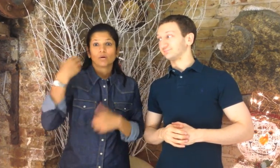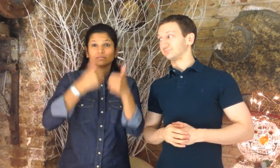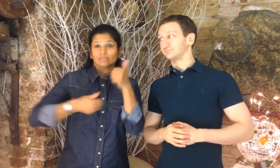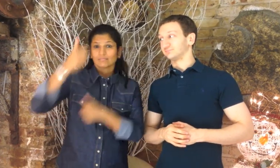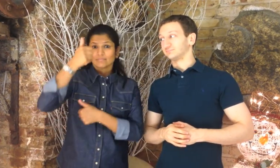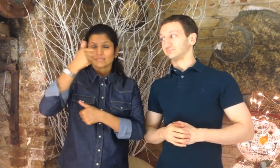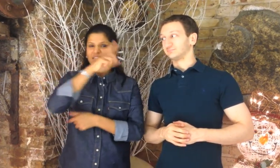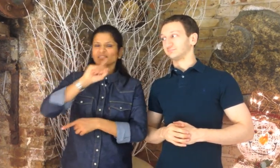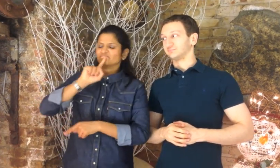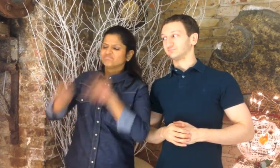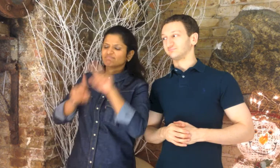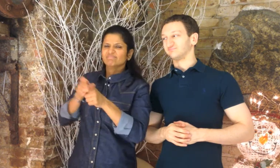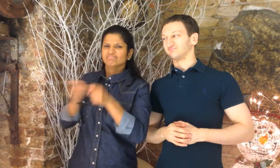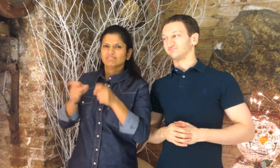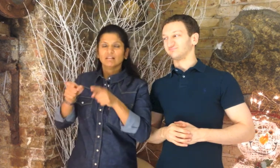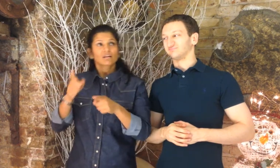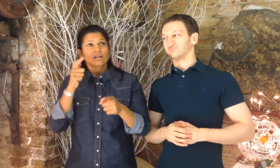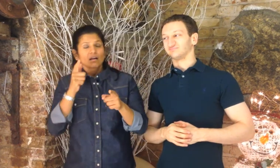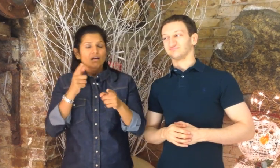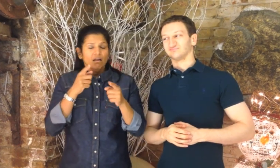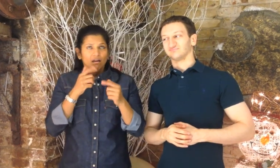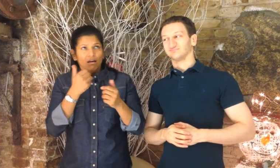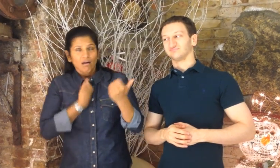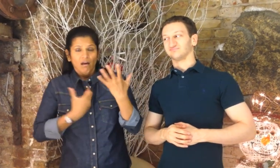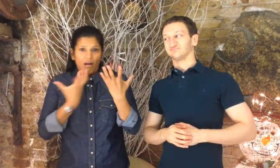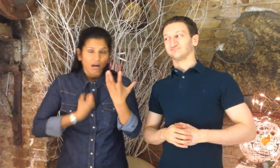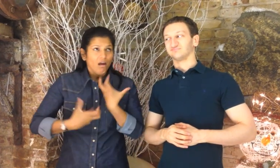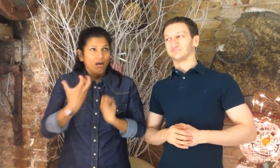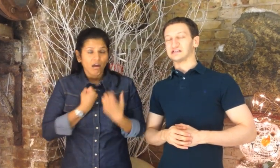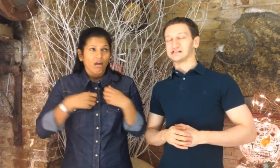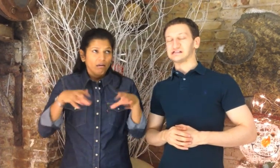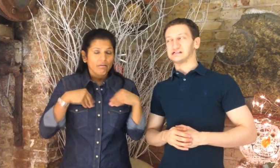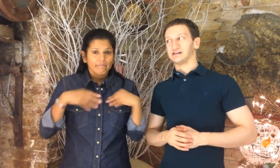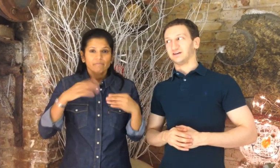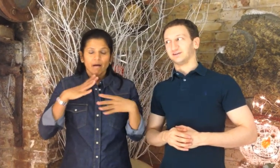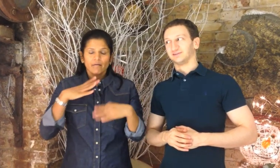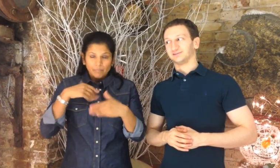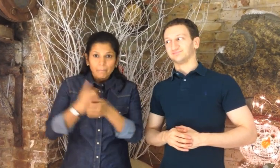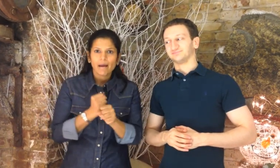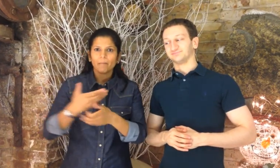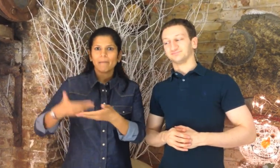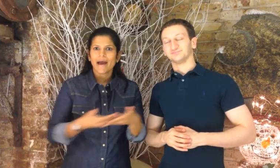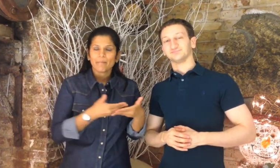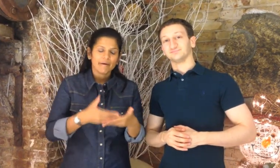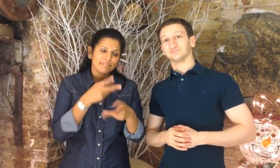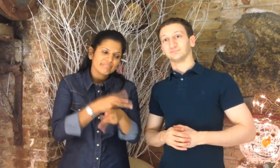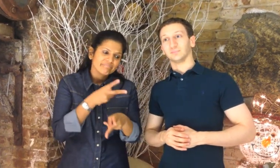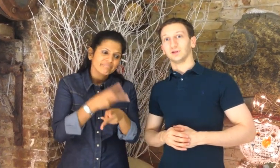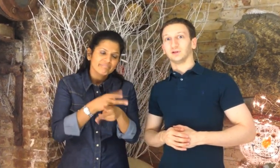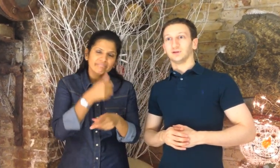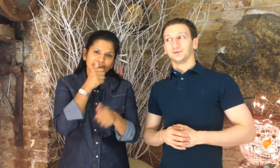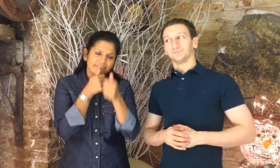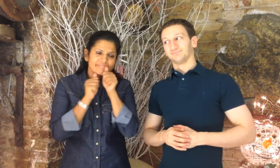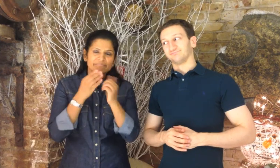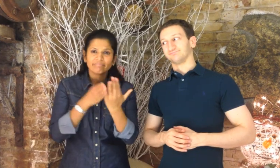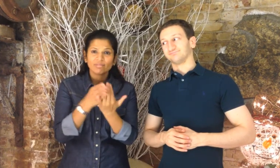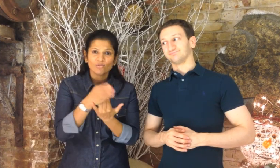marries her boss. As was typical in the time, she becomes the loyal, subservient wife and has a baby. But she's very unhappy in